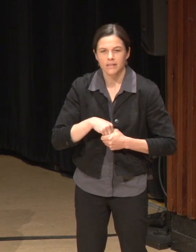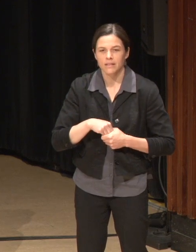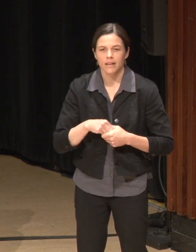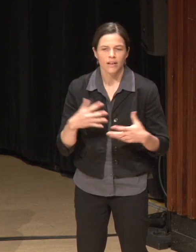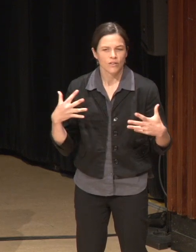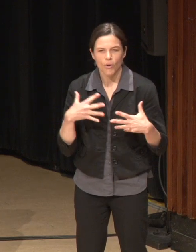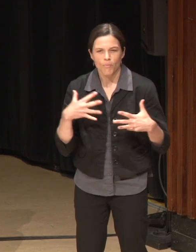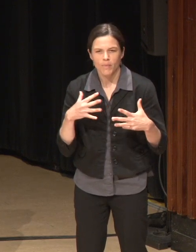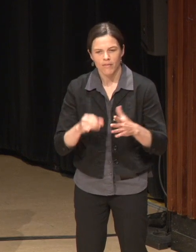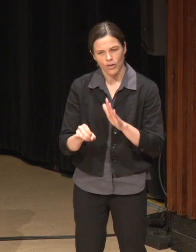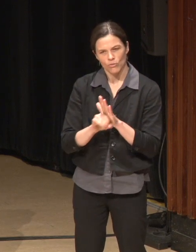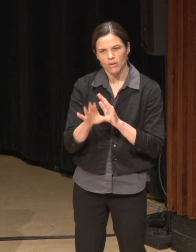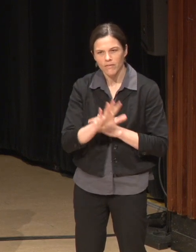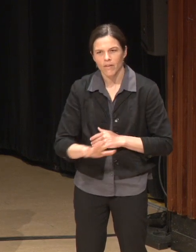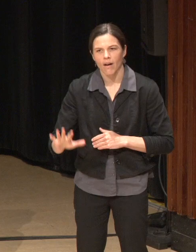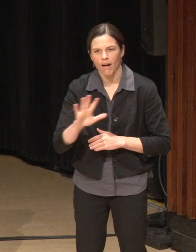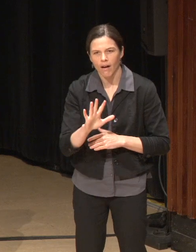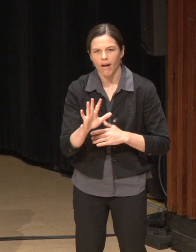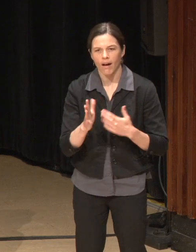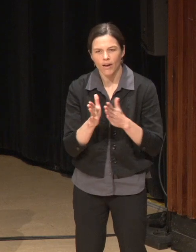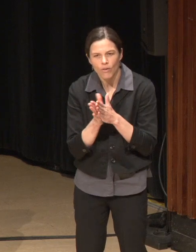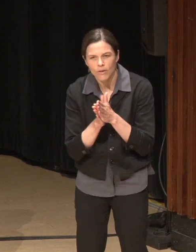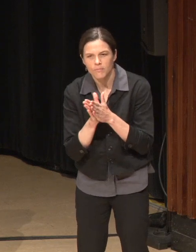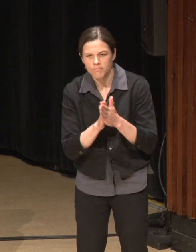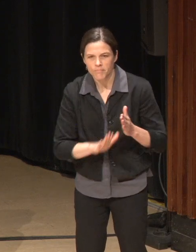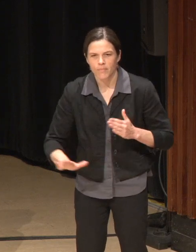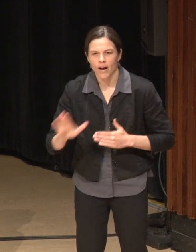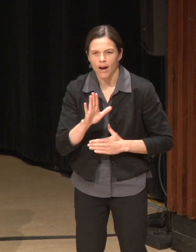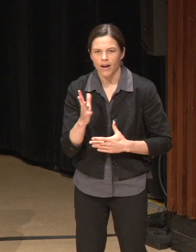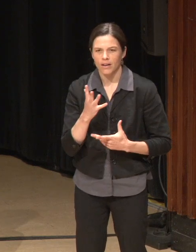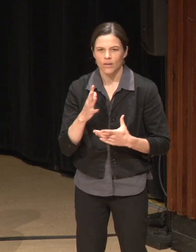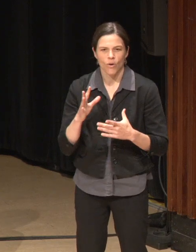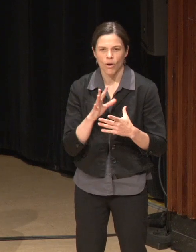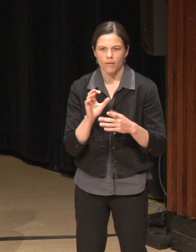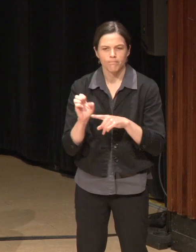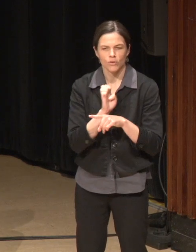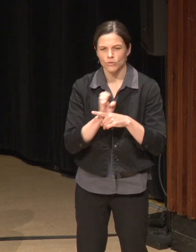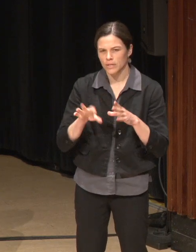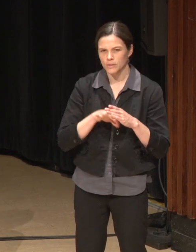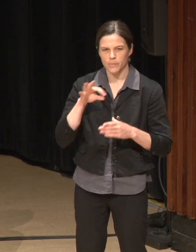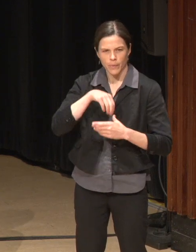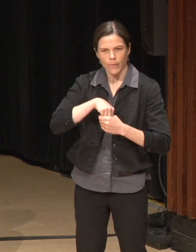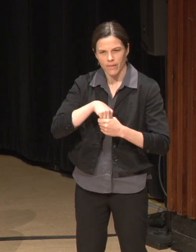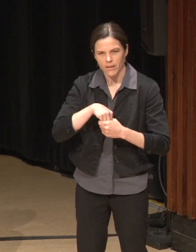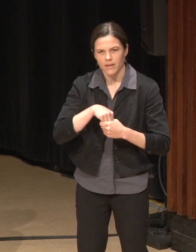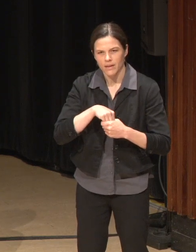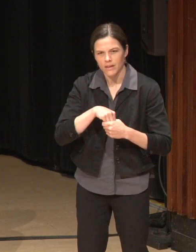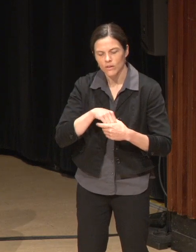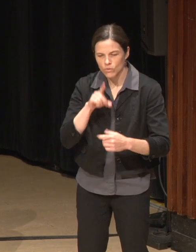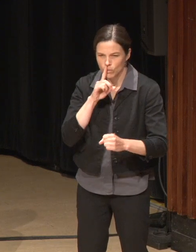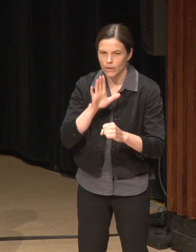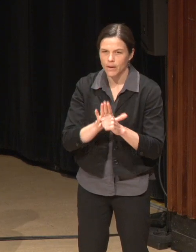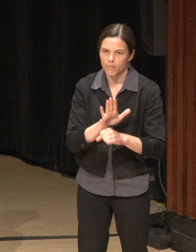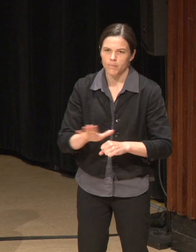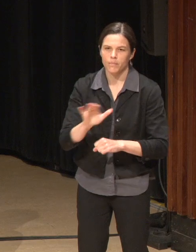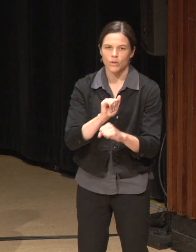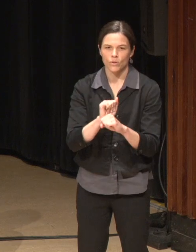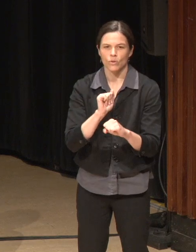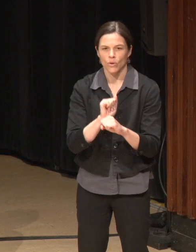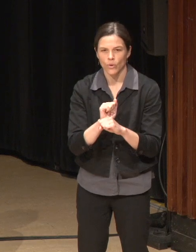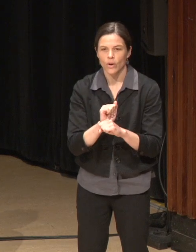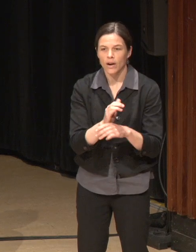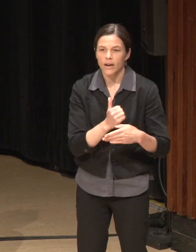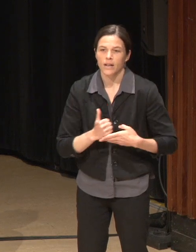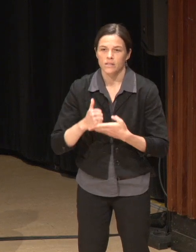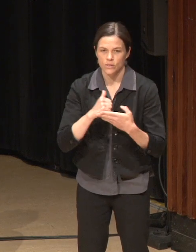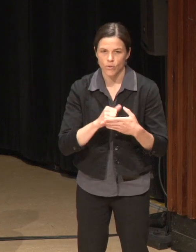identify your passions and draw upon your entrepreneurial spirit to commit to what you truly believe in as you help build the